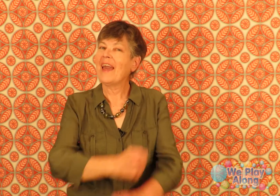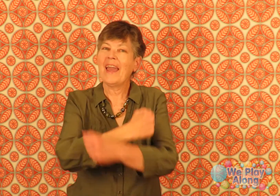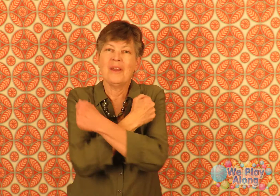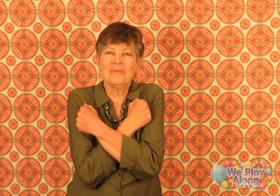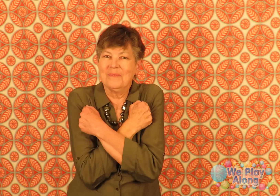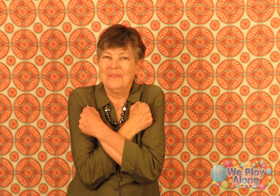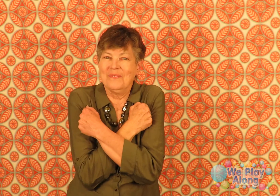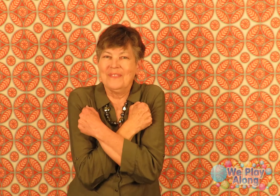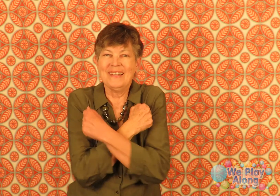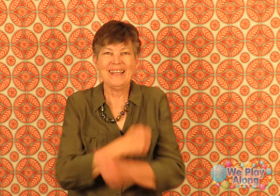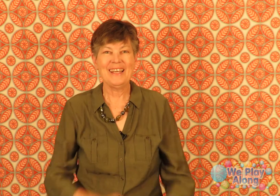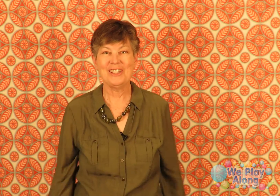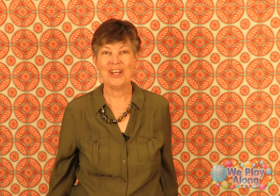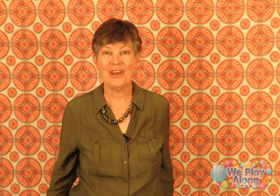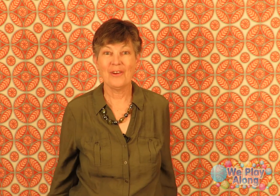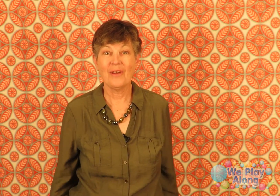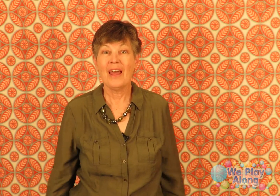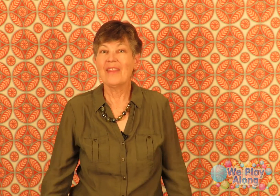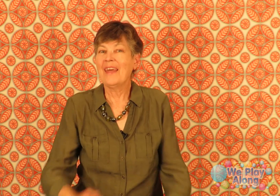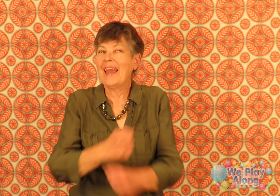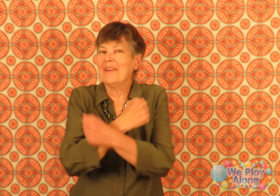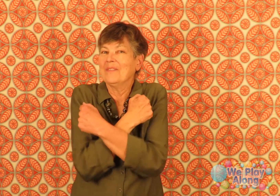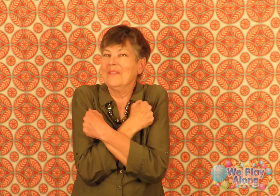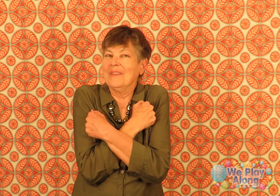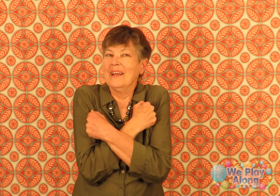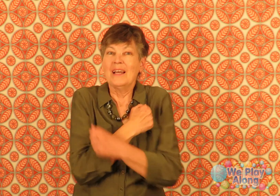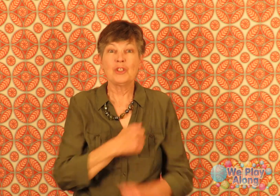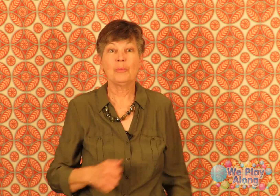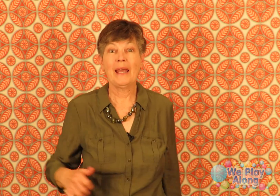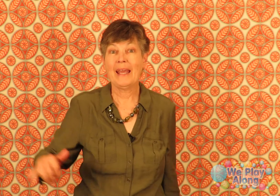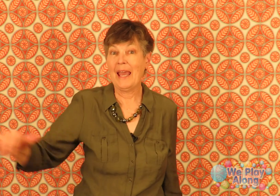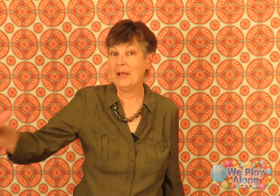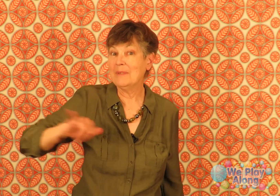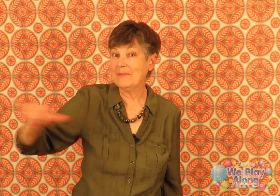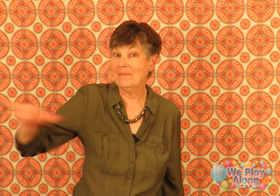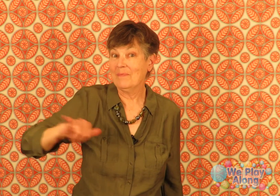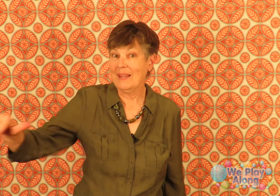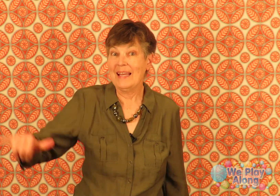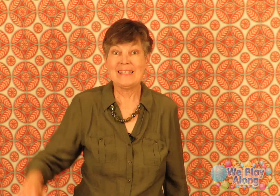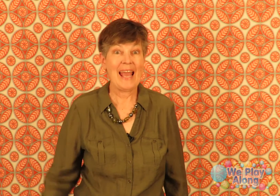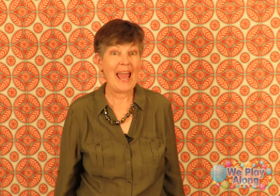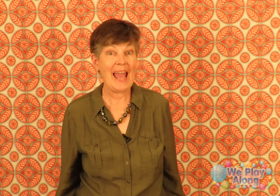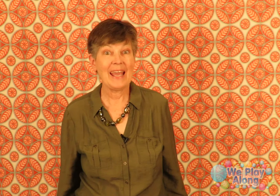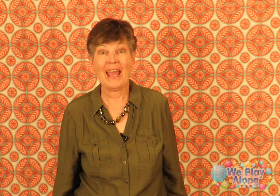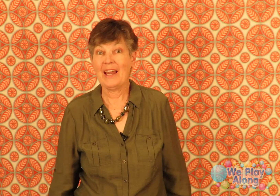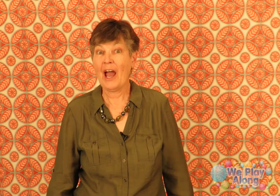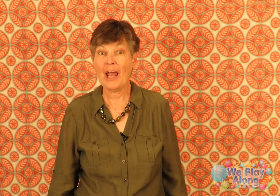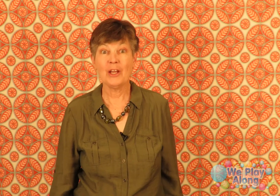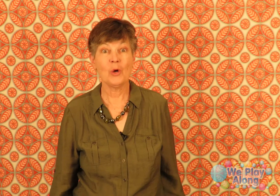they, each other, they, to play games, tag and hide and go